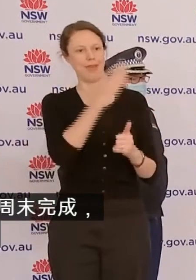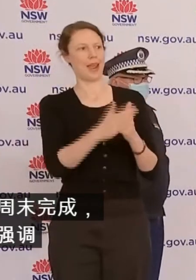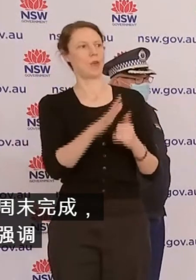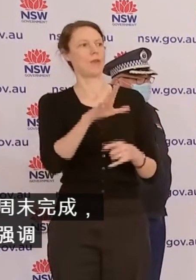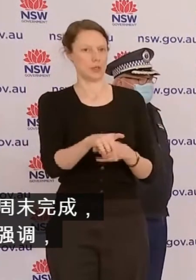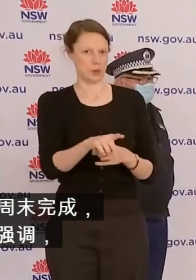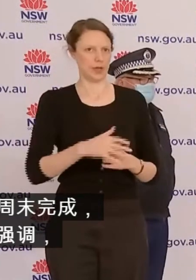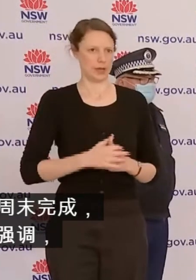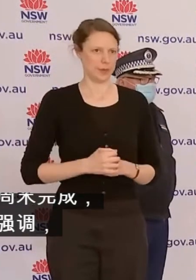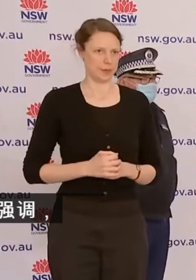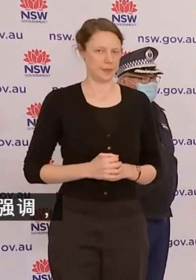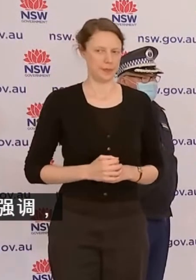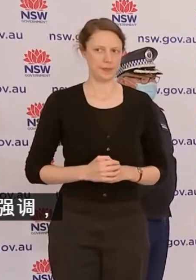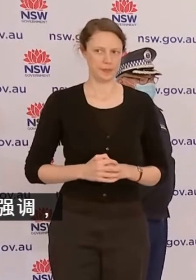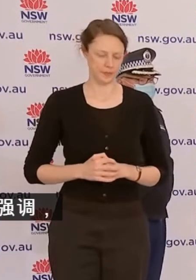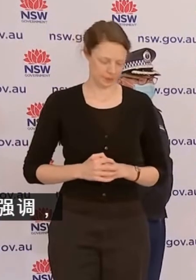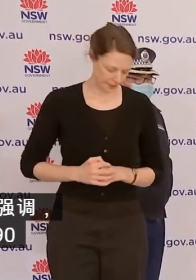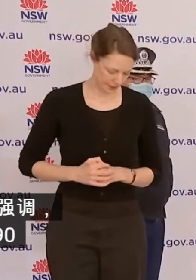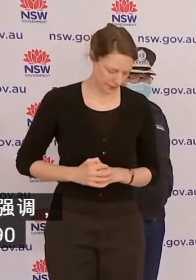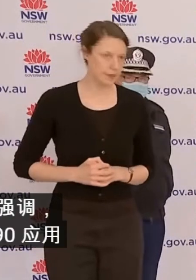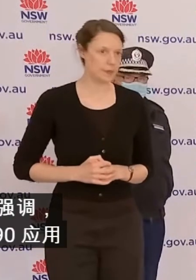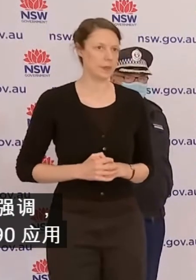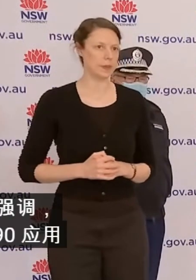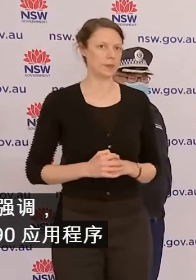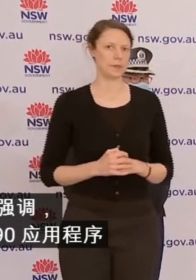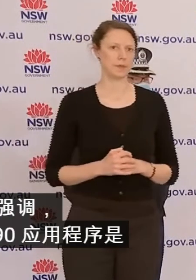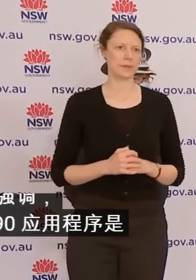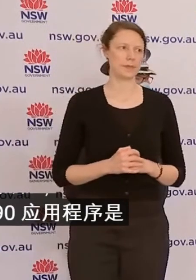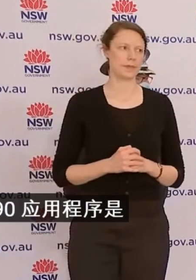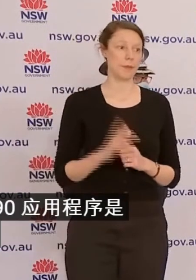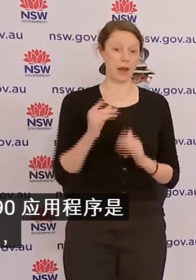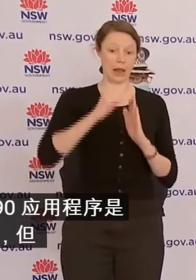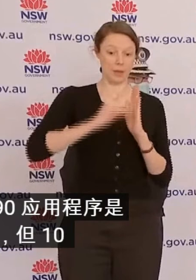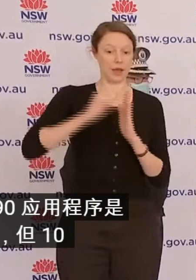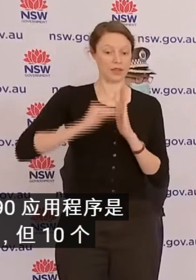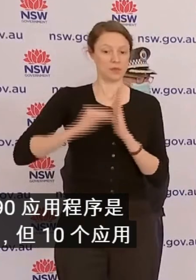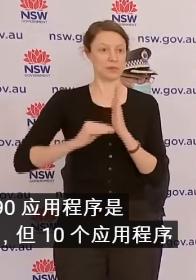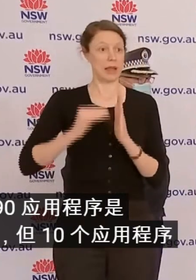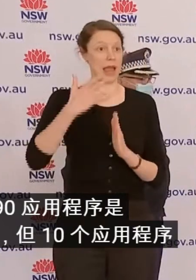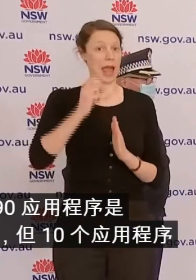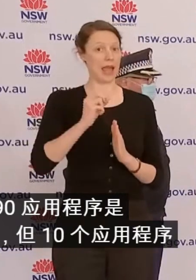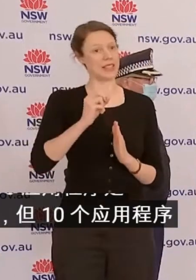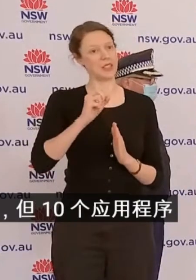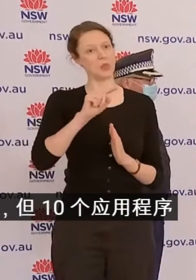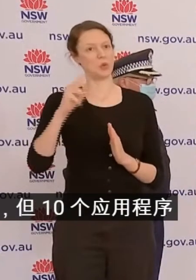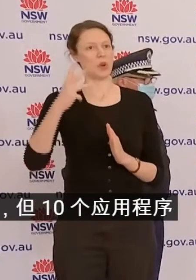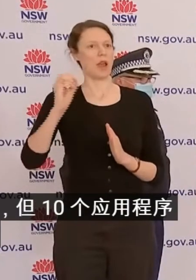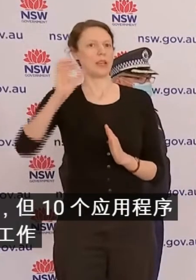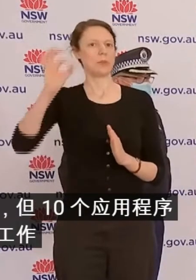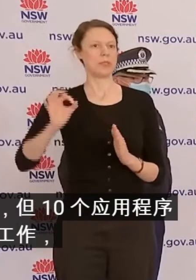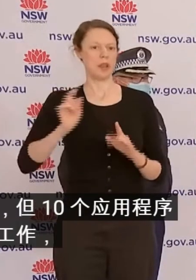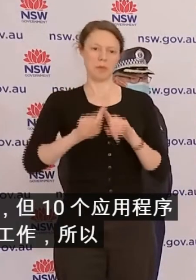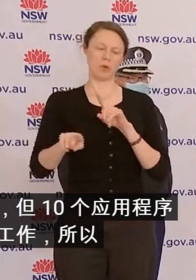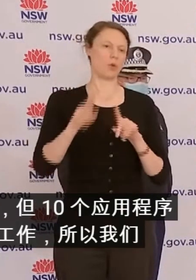also stress that obviously 80 to 90% of applications are quite standard, but 10% of applications require a lot more